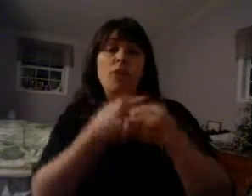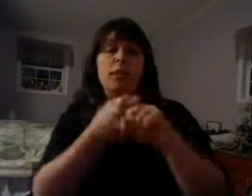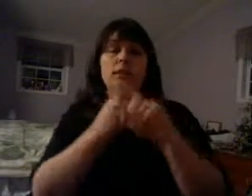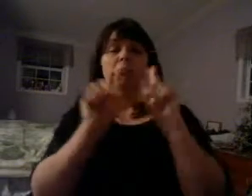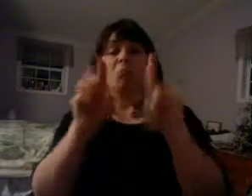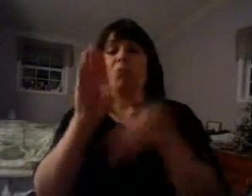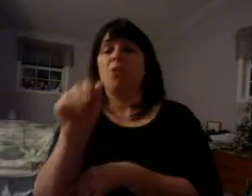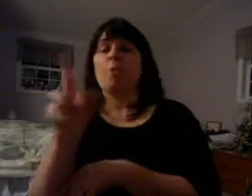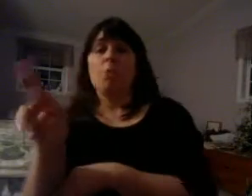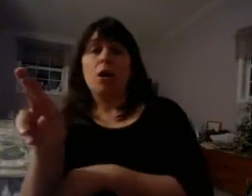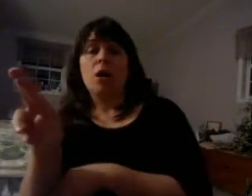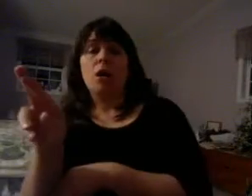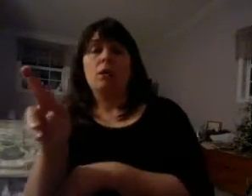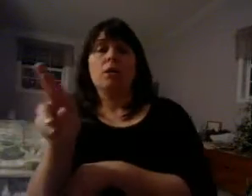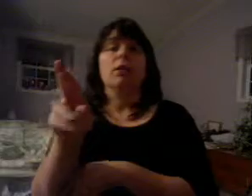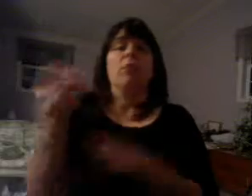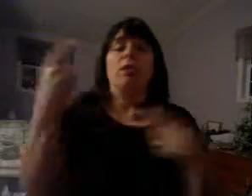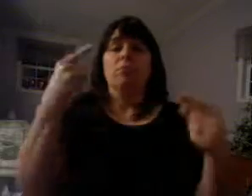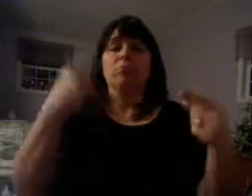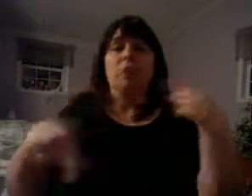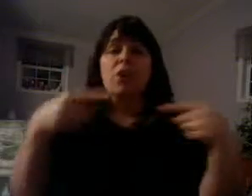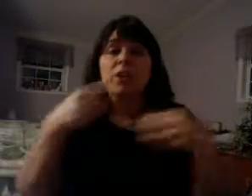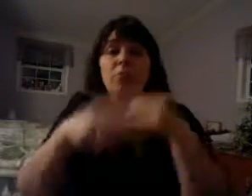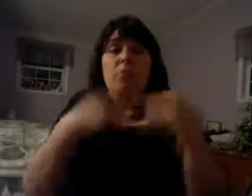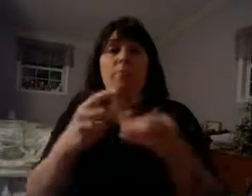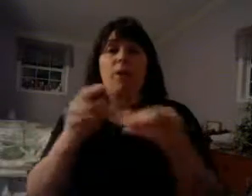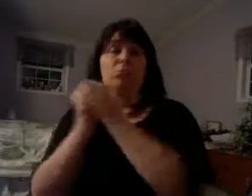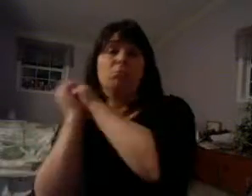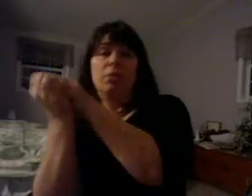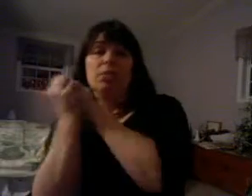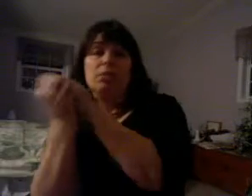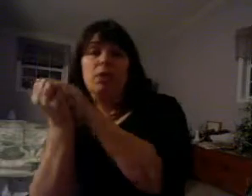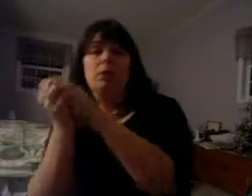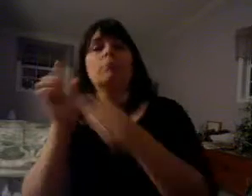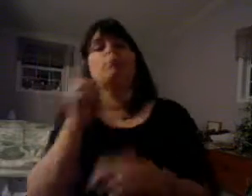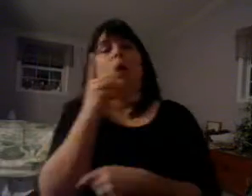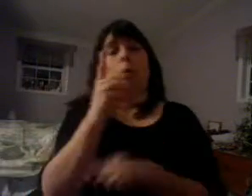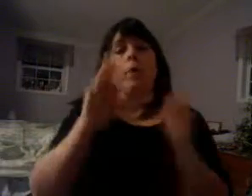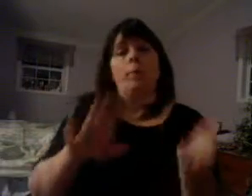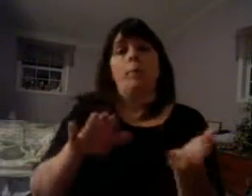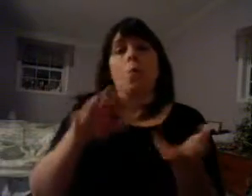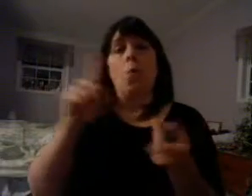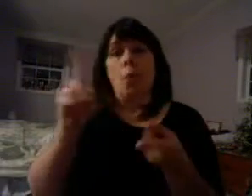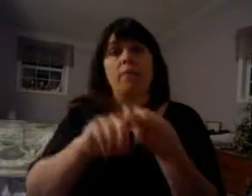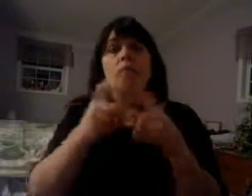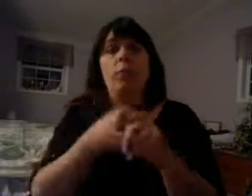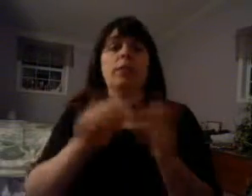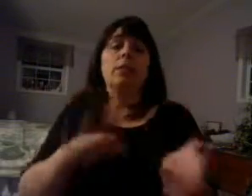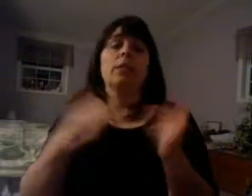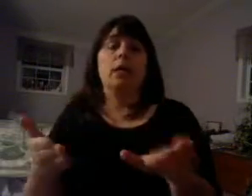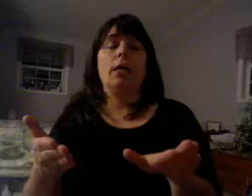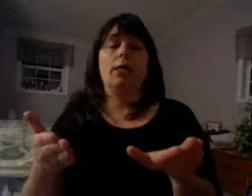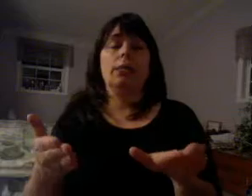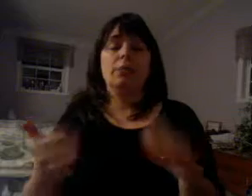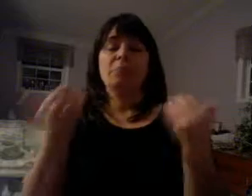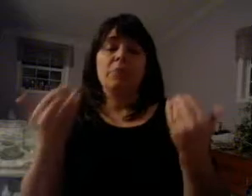winds up dead. Normal homicides. They have stable characteristics and have had for years. It's a male activity. About 85% of all of